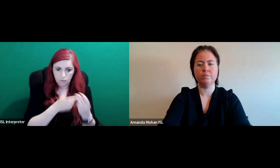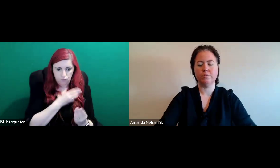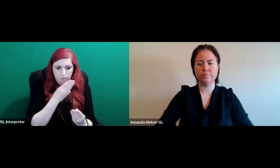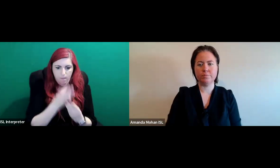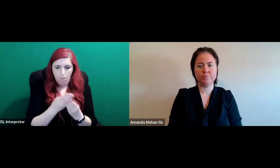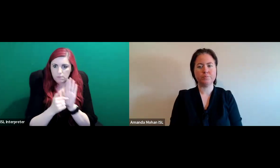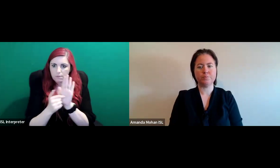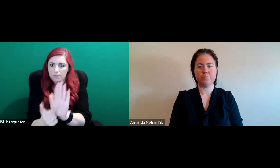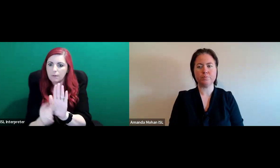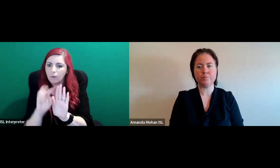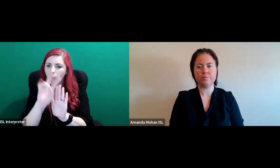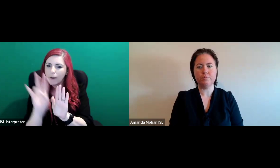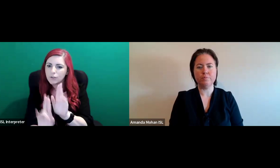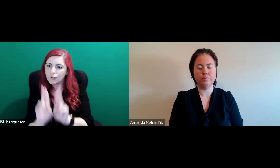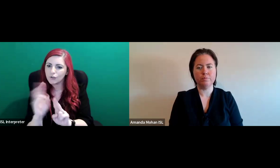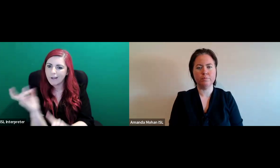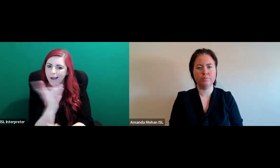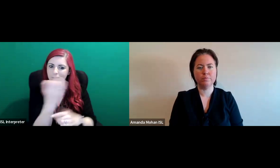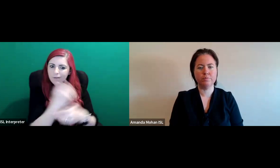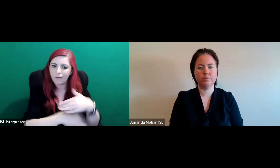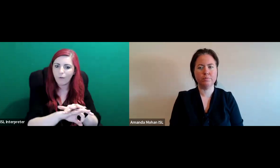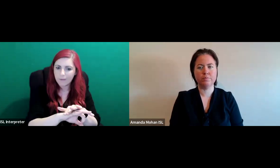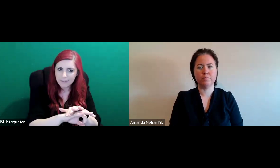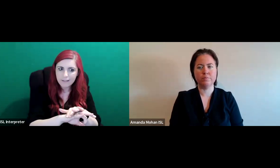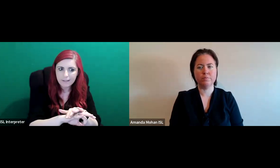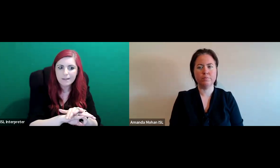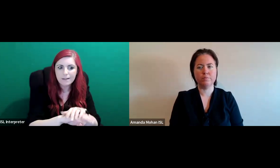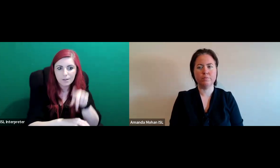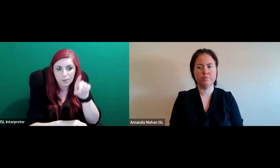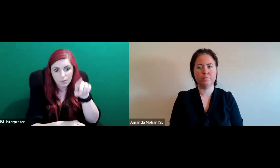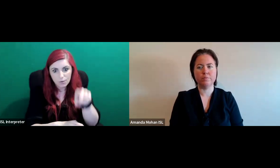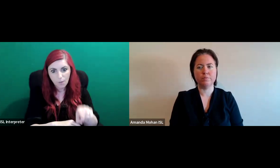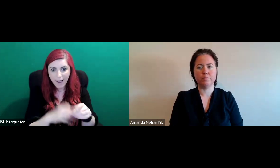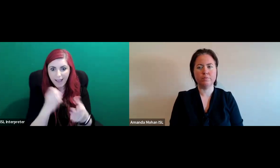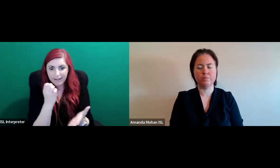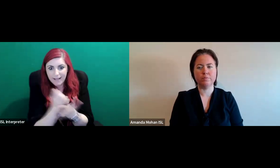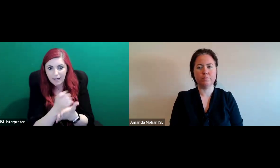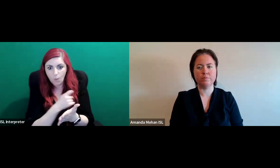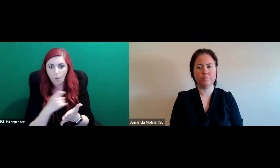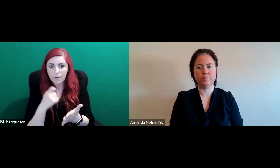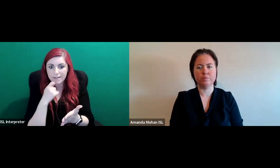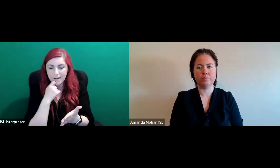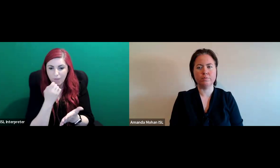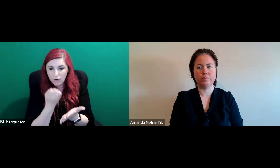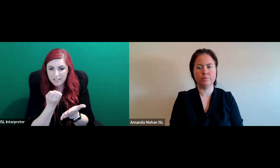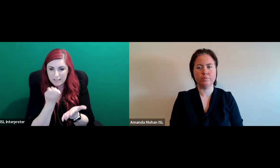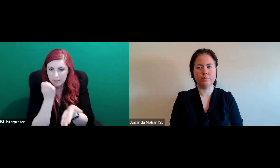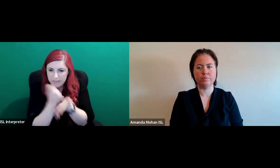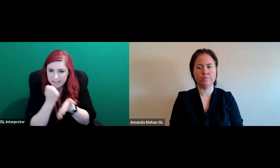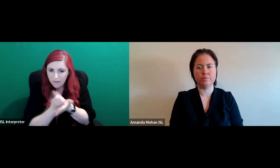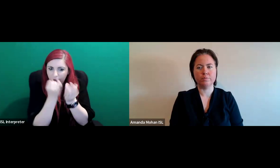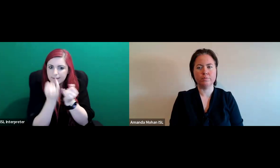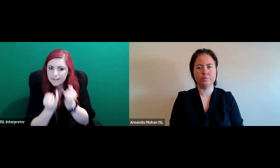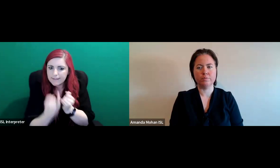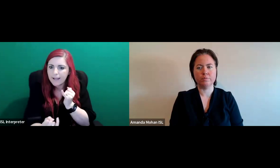question, and we try to keep them specific, precise, and detailed formulated. And so for